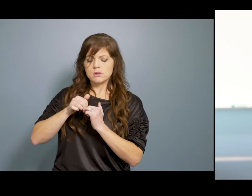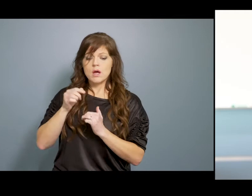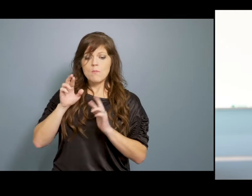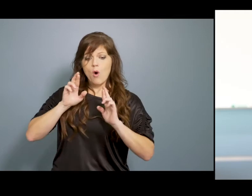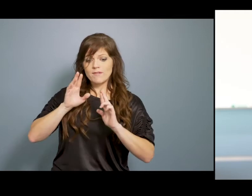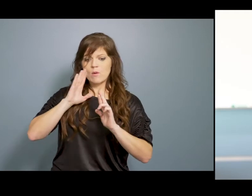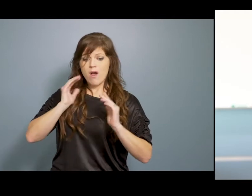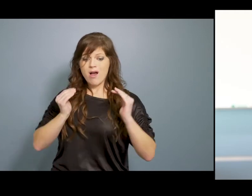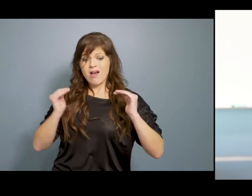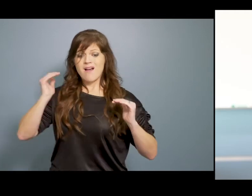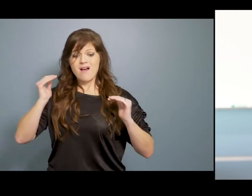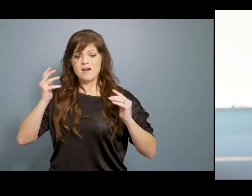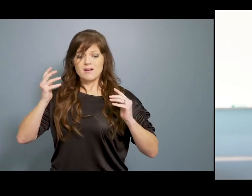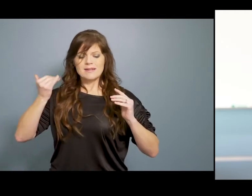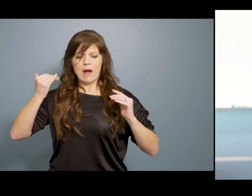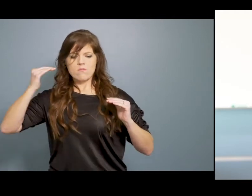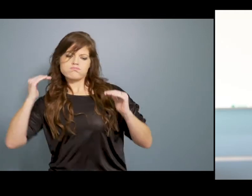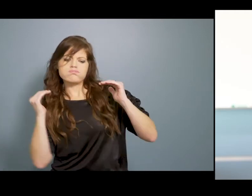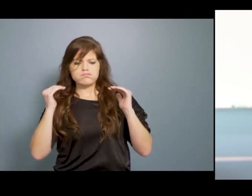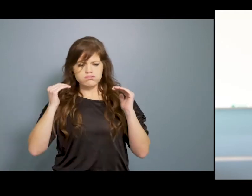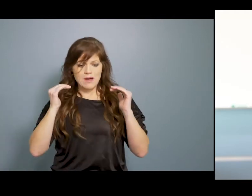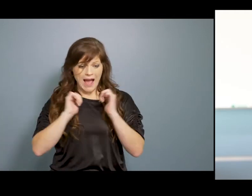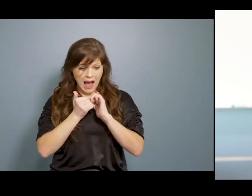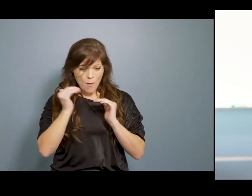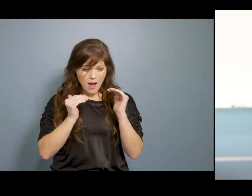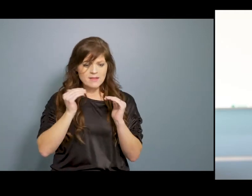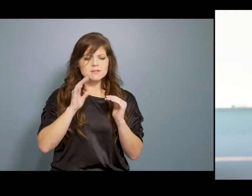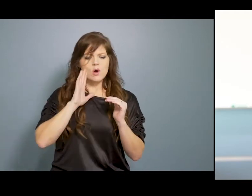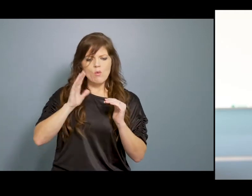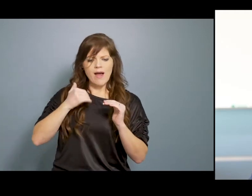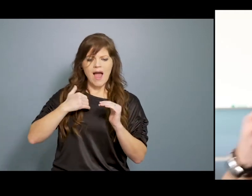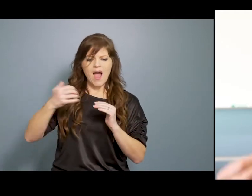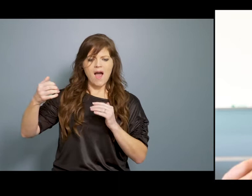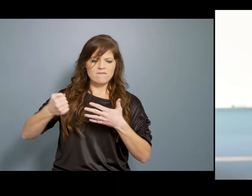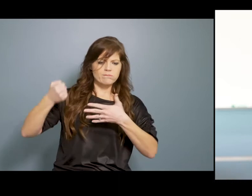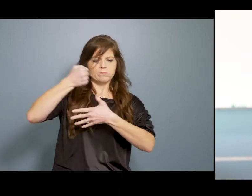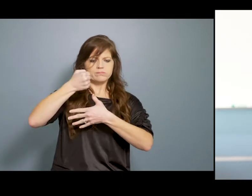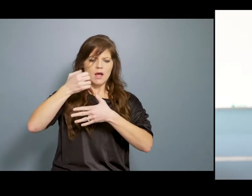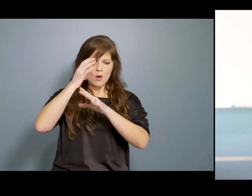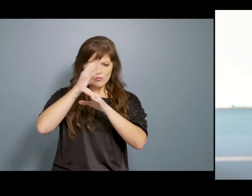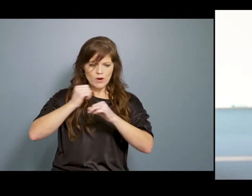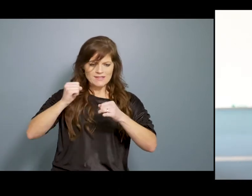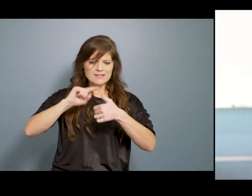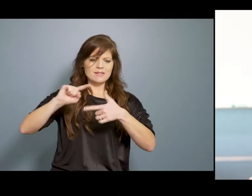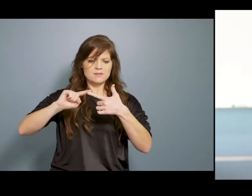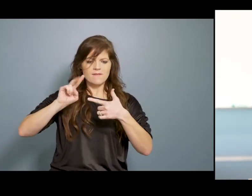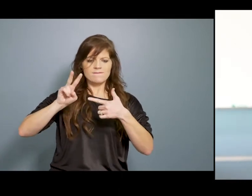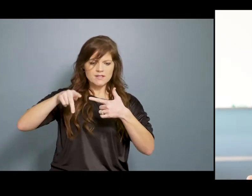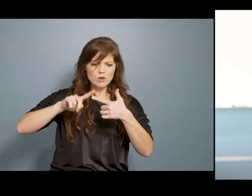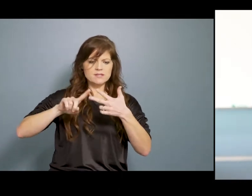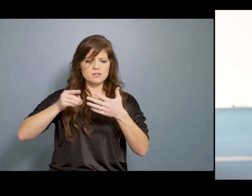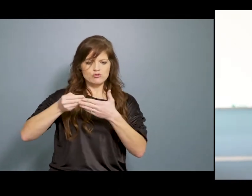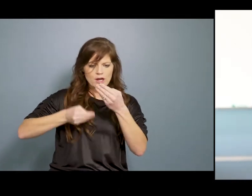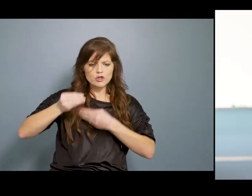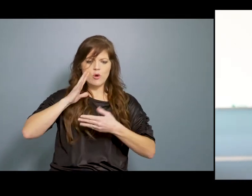to balance, getting some officer positions filled. That's president, vice president, and treasurer, along with some new senators. So how do you get a